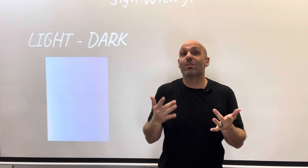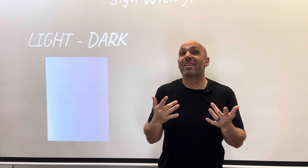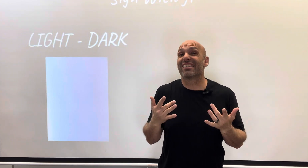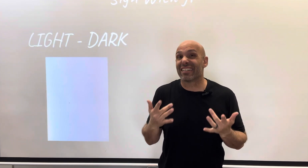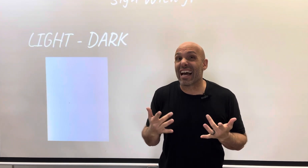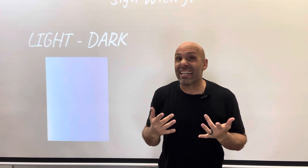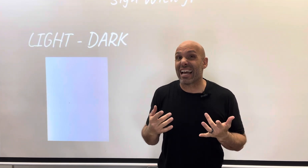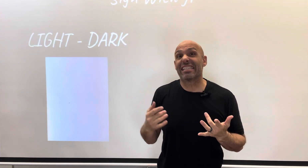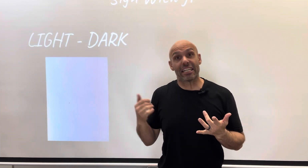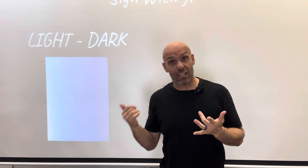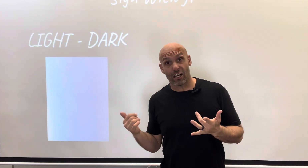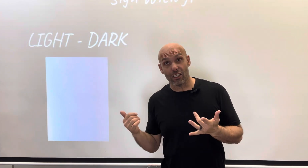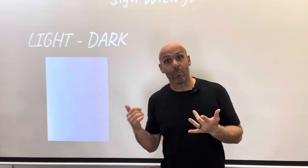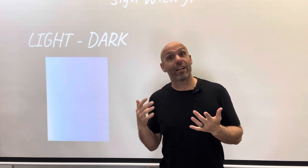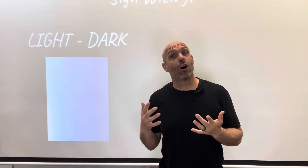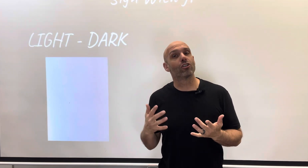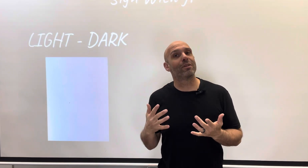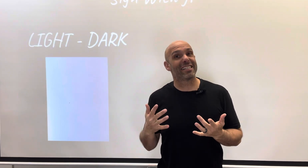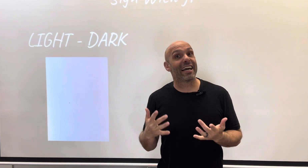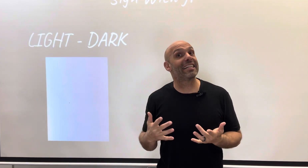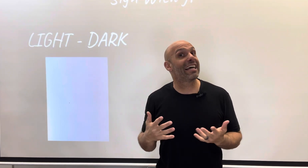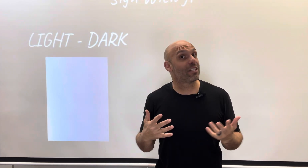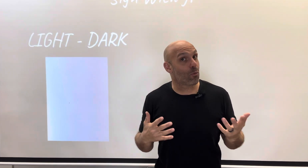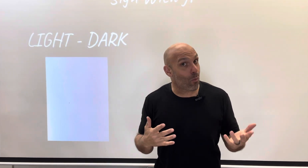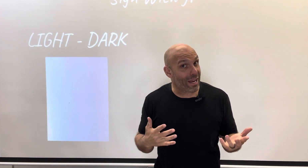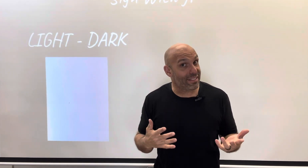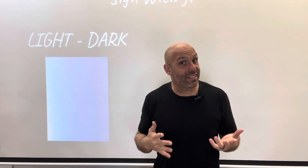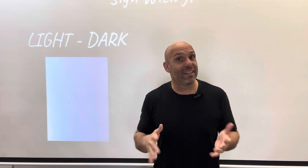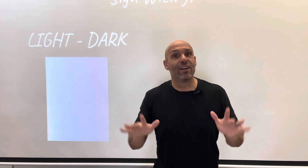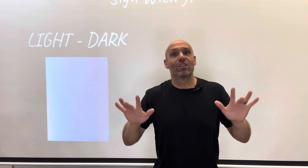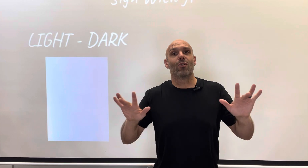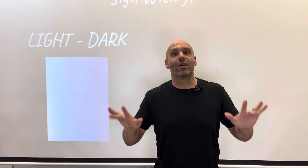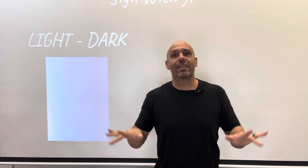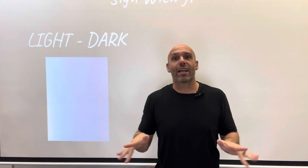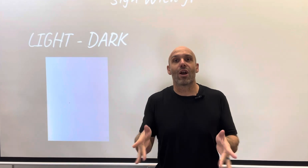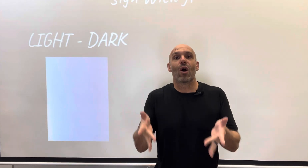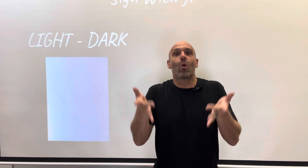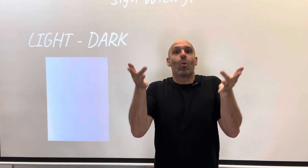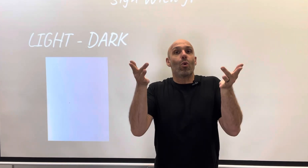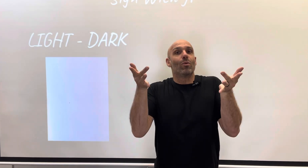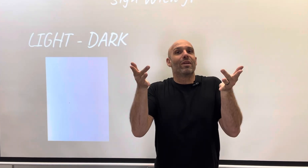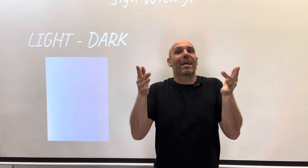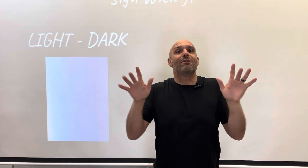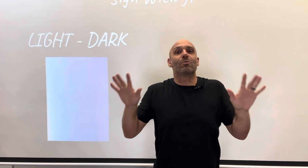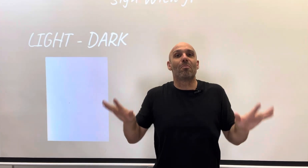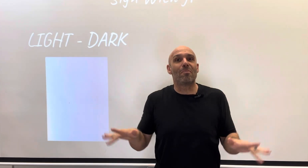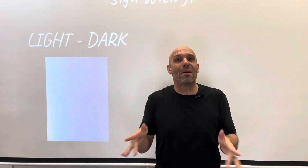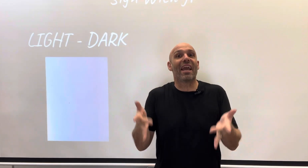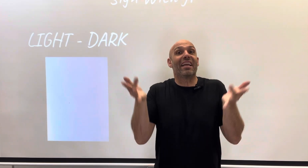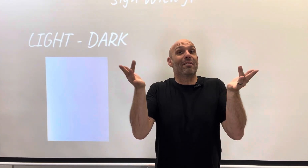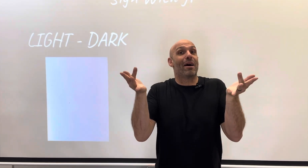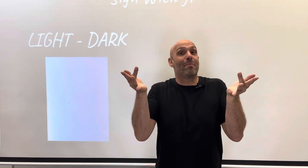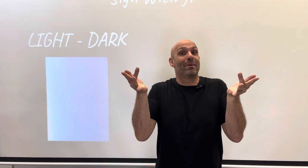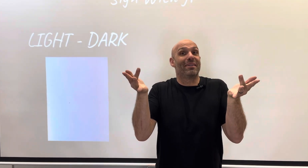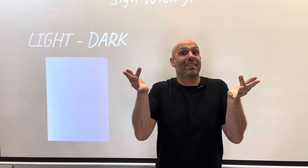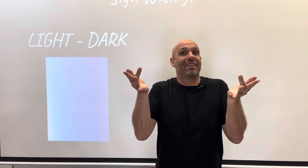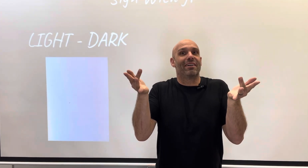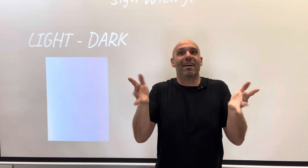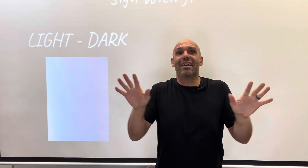means light as in color, but it also means light as in weight. So it's like I'm just picking them up. All right? And the